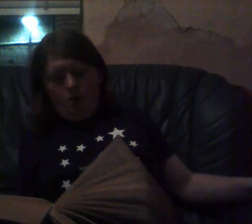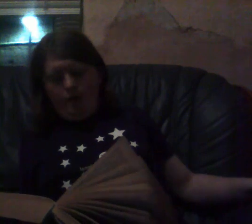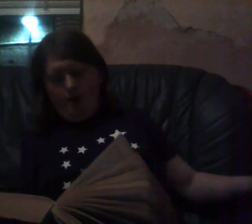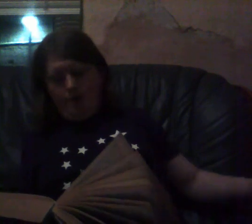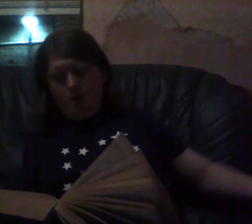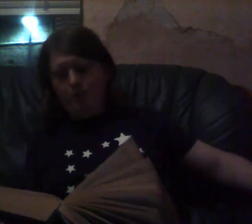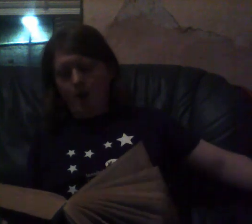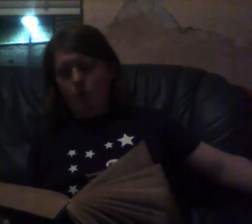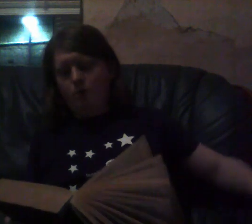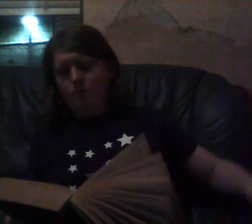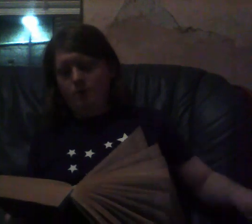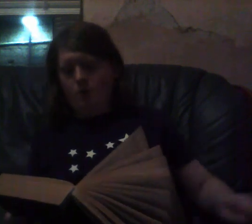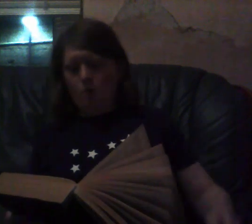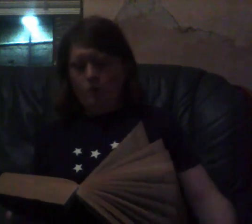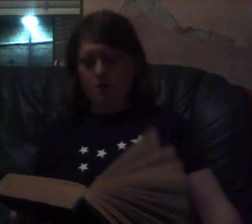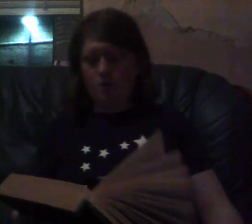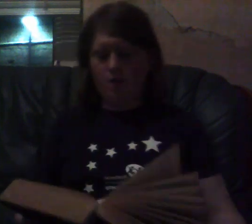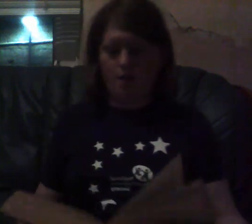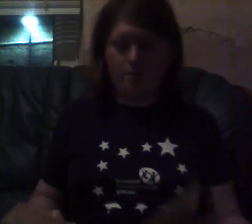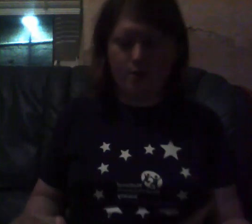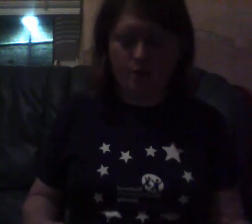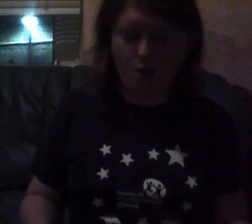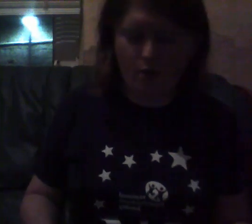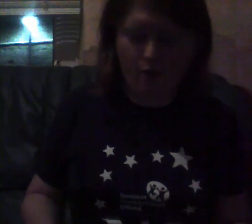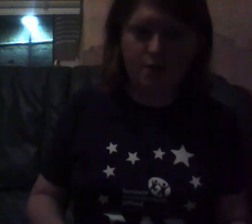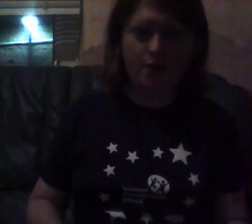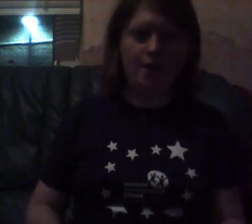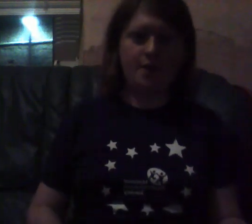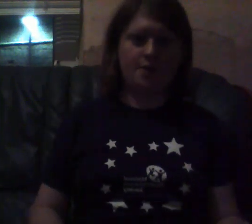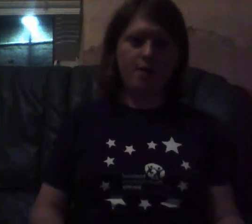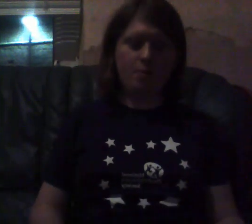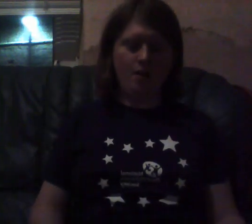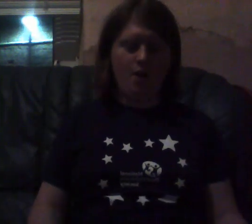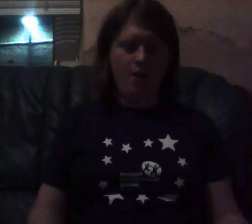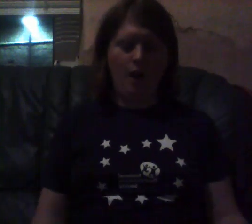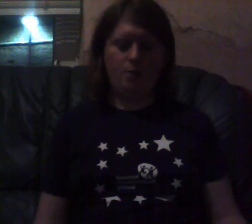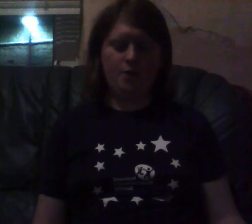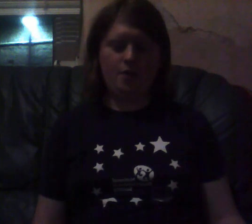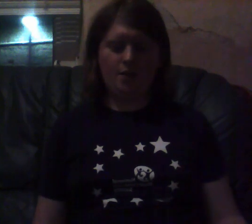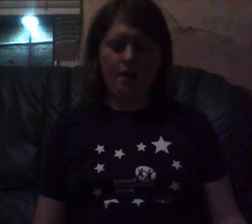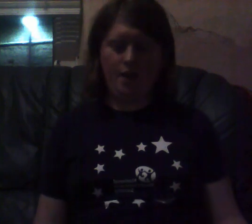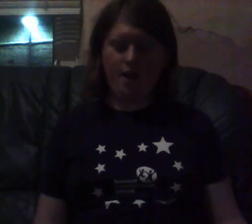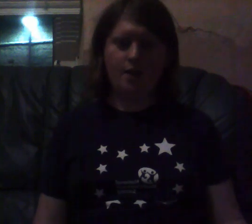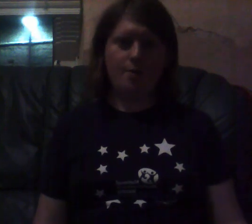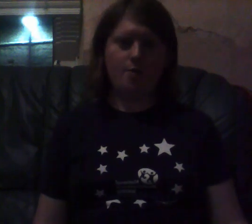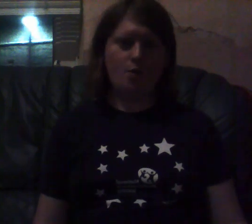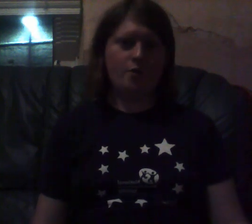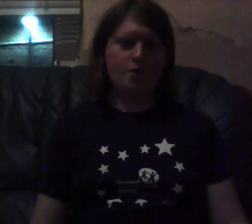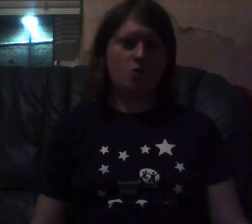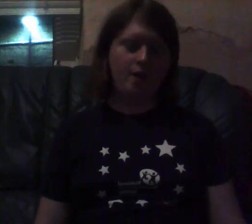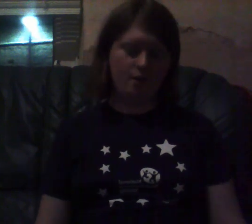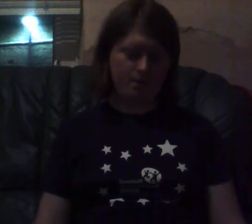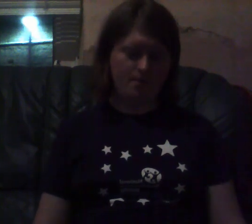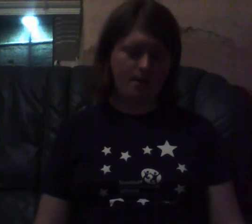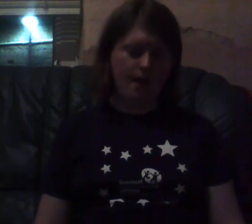every time I heard one bit of the universe look at another bit of the universe and say that's terrible, I wouldn't be sitting here like a lemon looking for a gin. But I haven't,